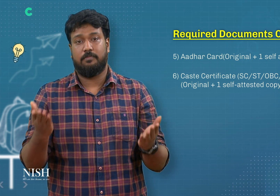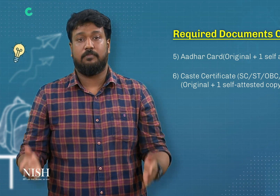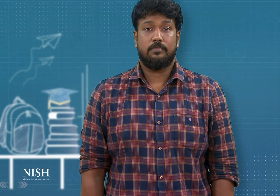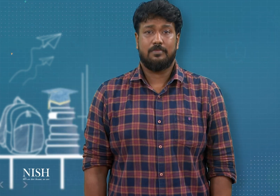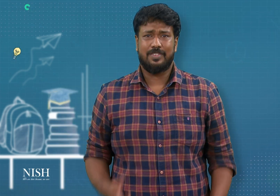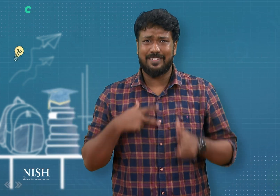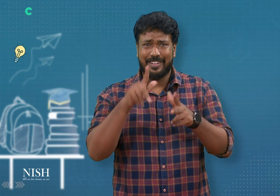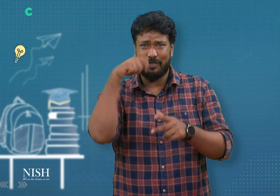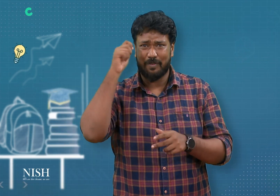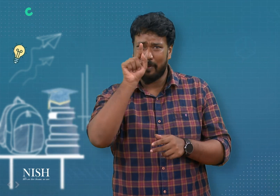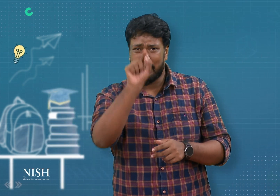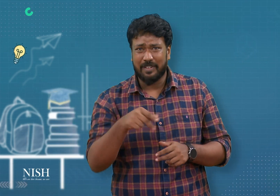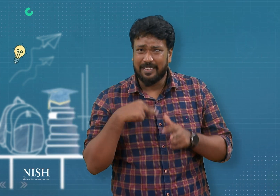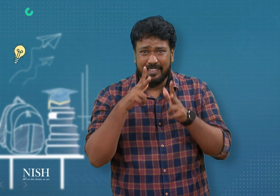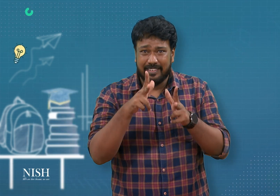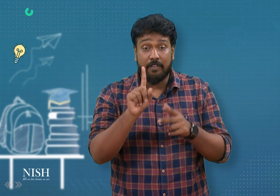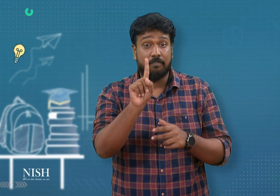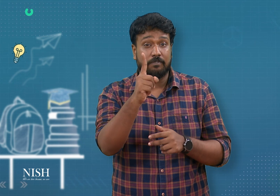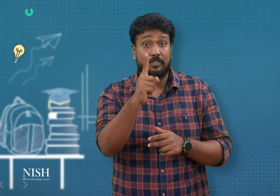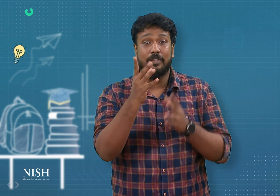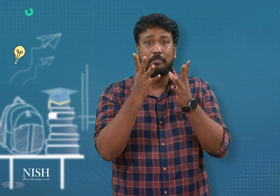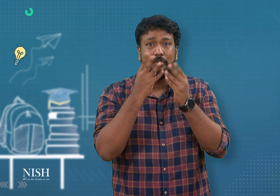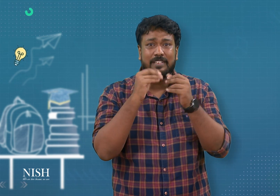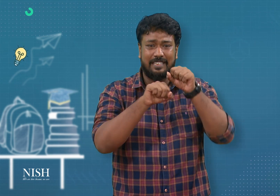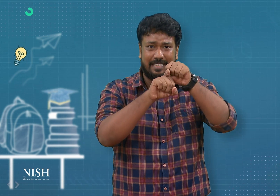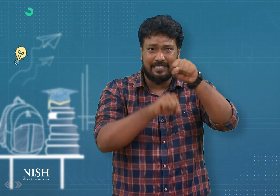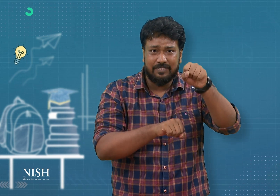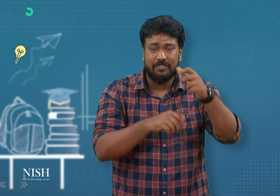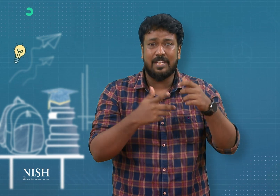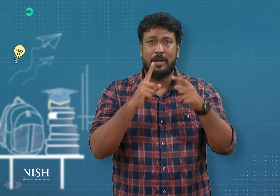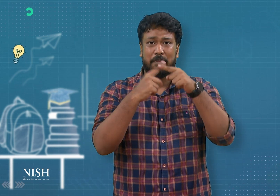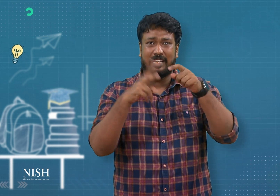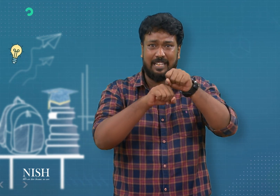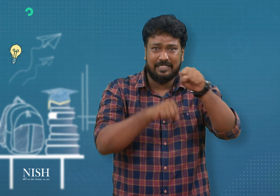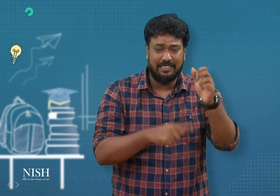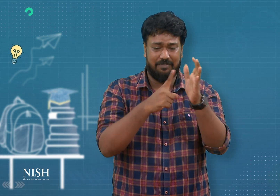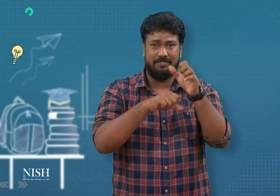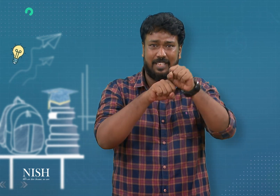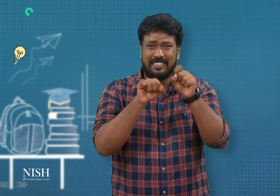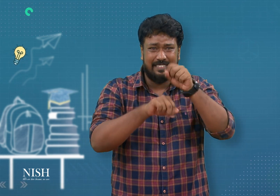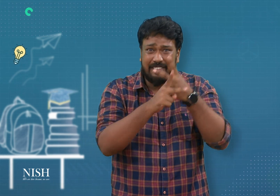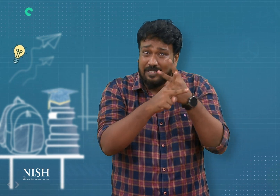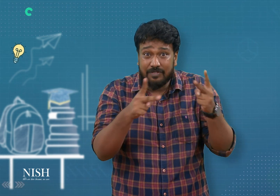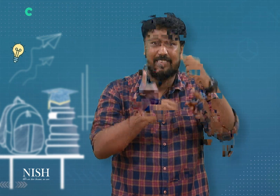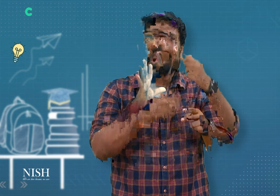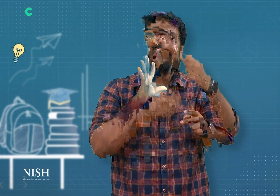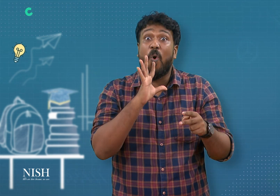Please remember to bring the original documents and self-attested copies at the time of admission. Important dates for both the